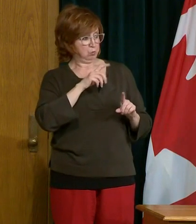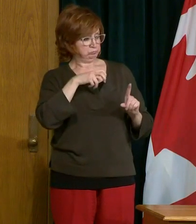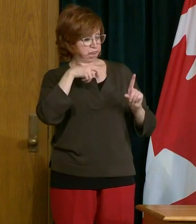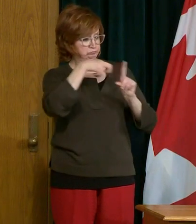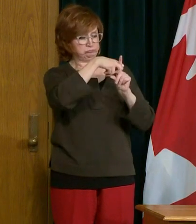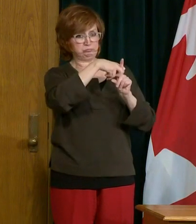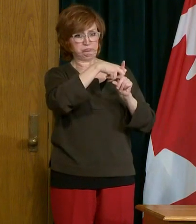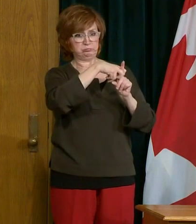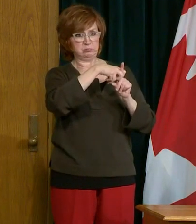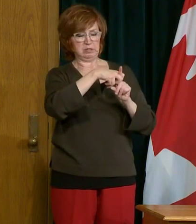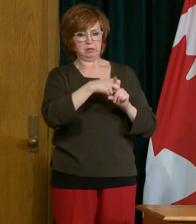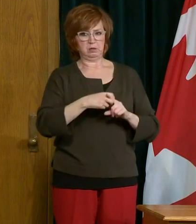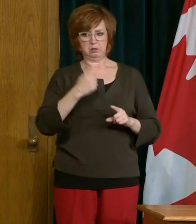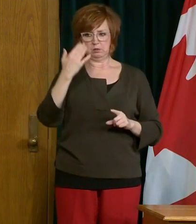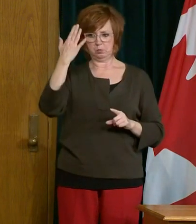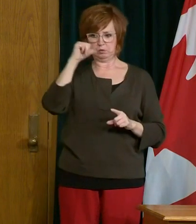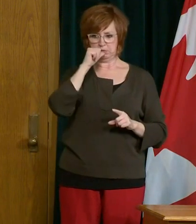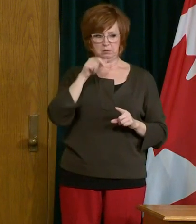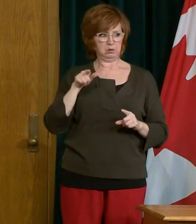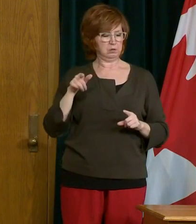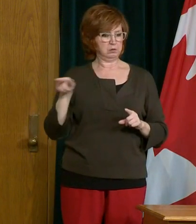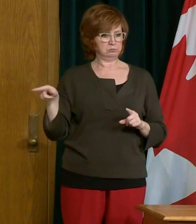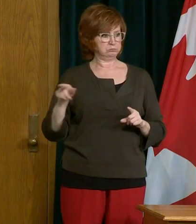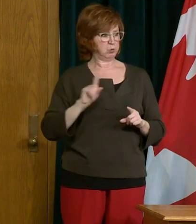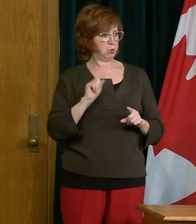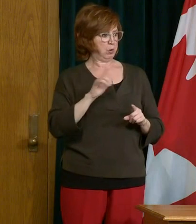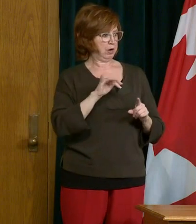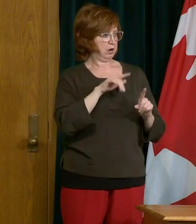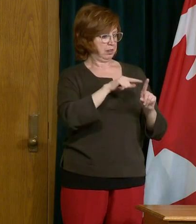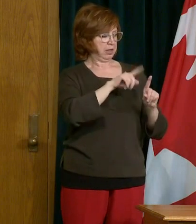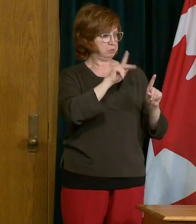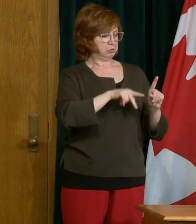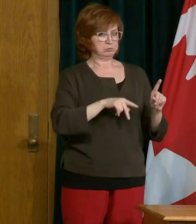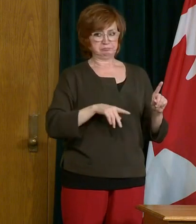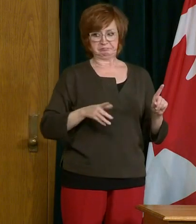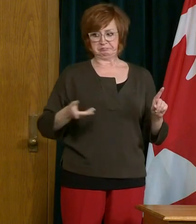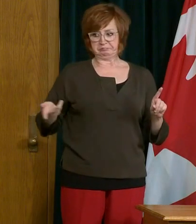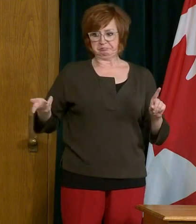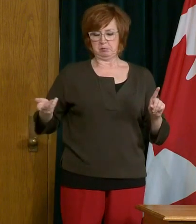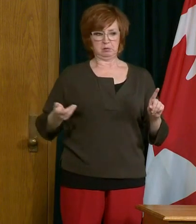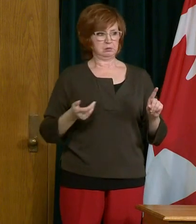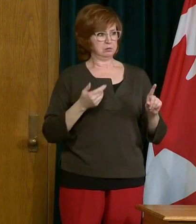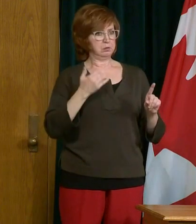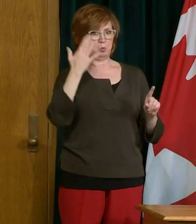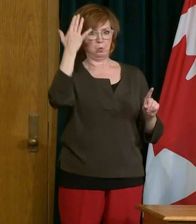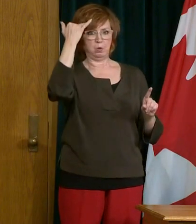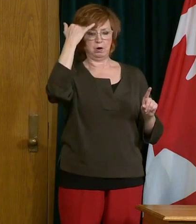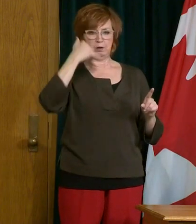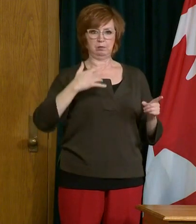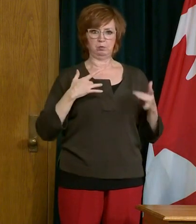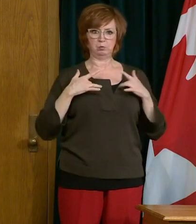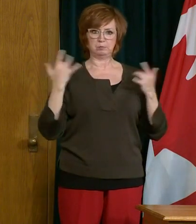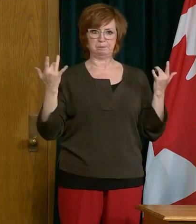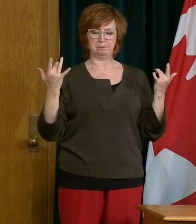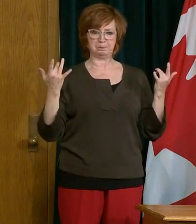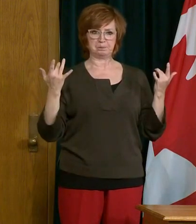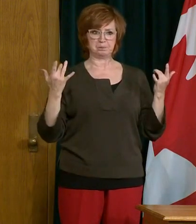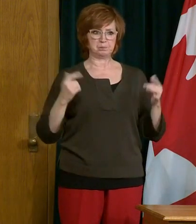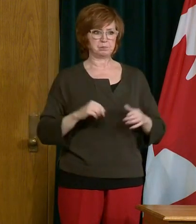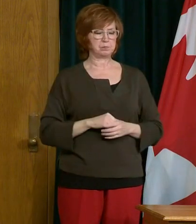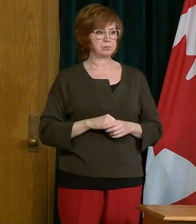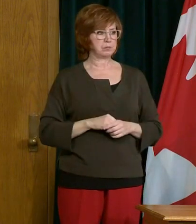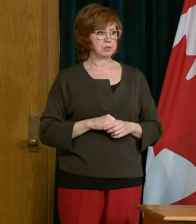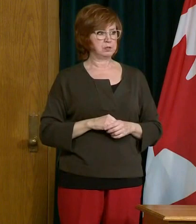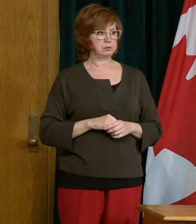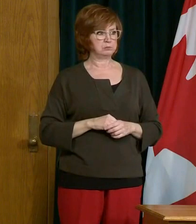not, and why can we not tell people how the total number of those who have come from outbreak zones that are